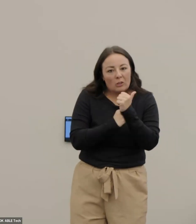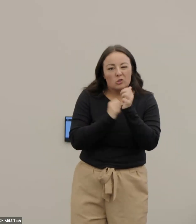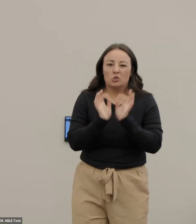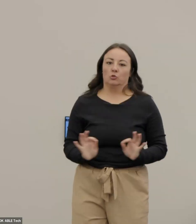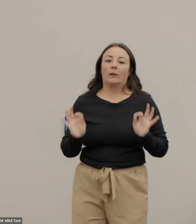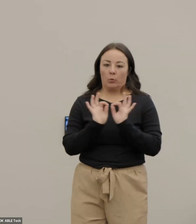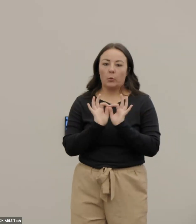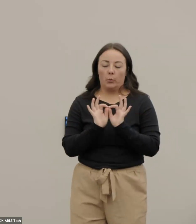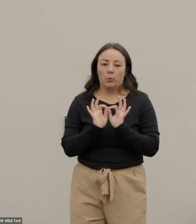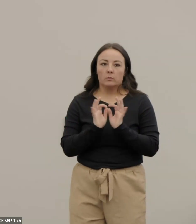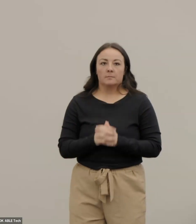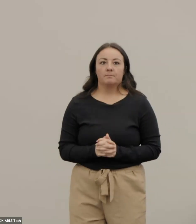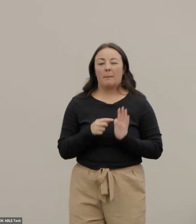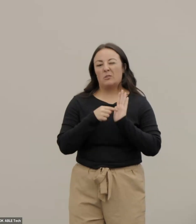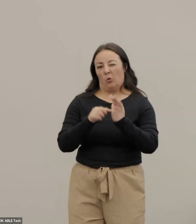how to do this in Word.